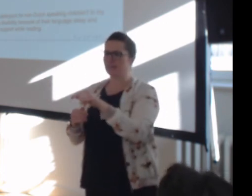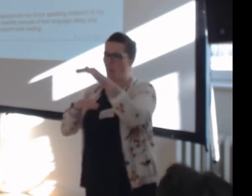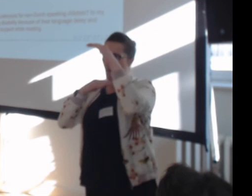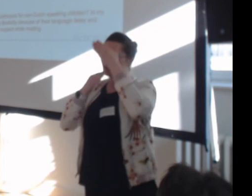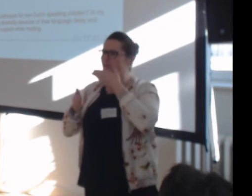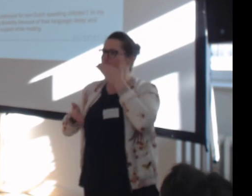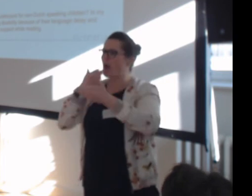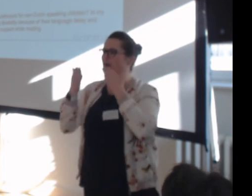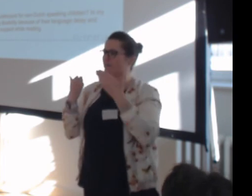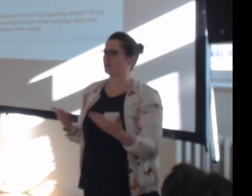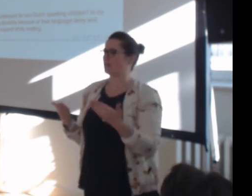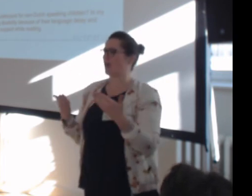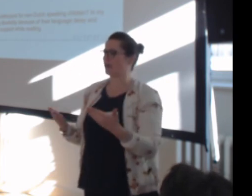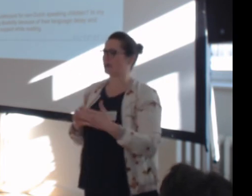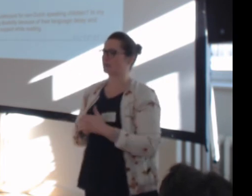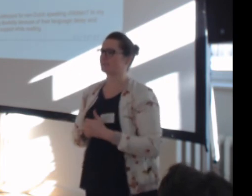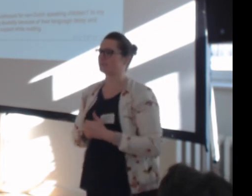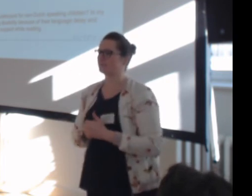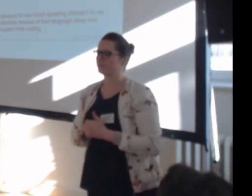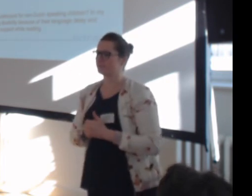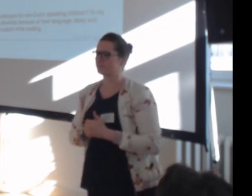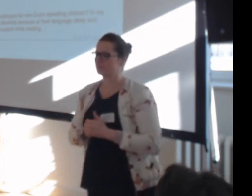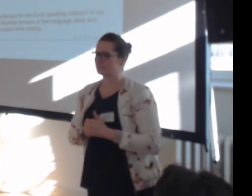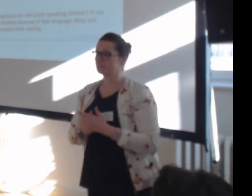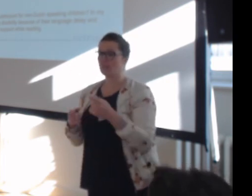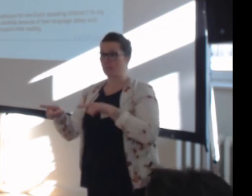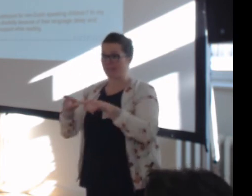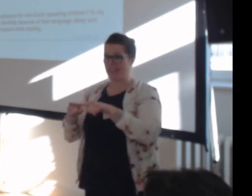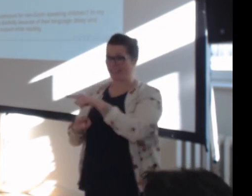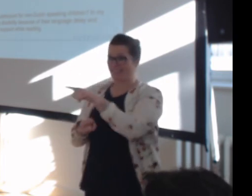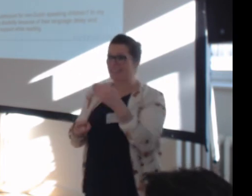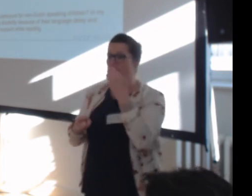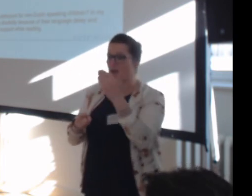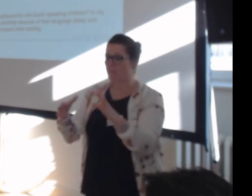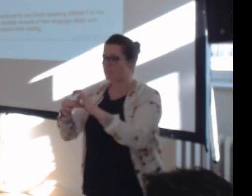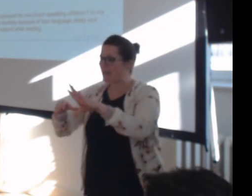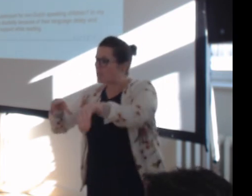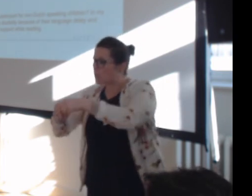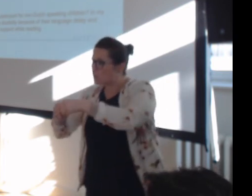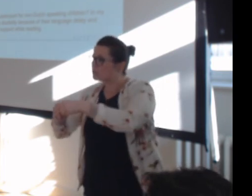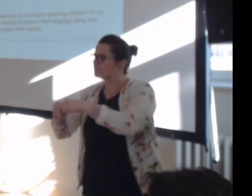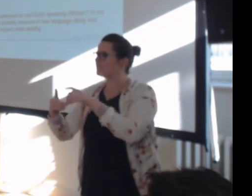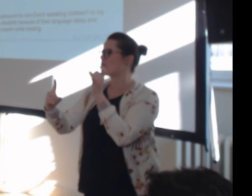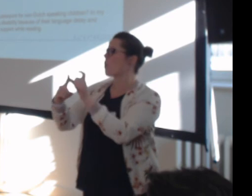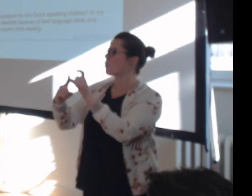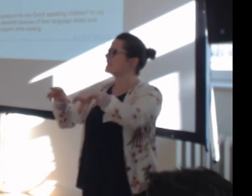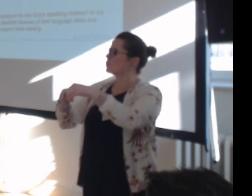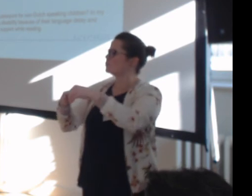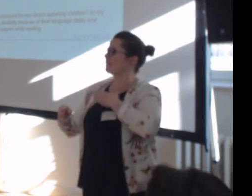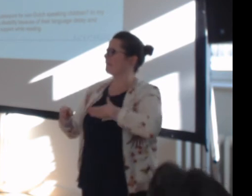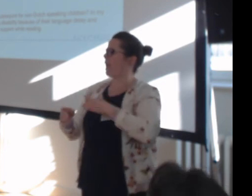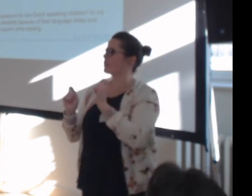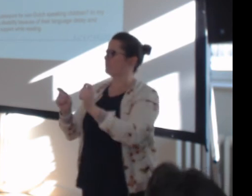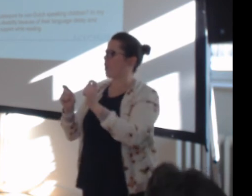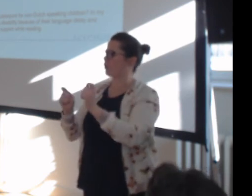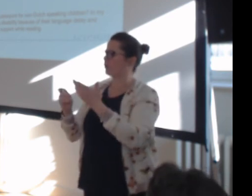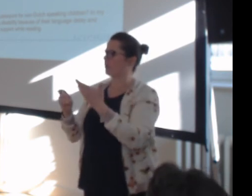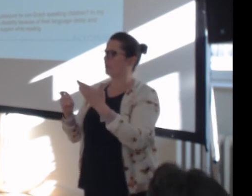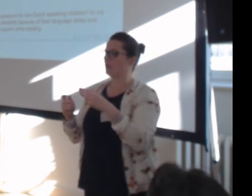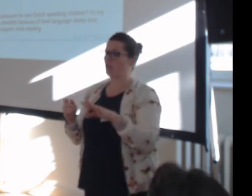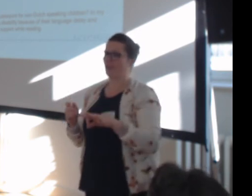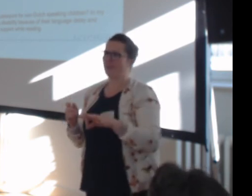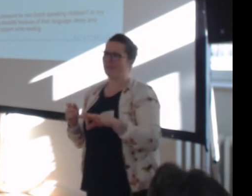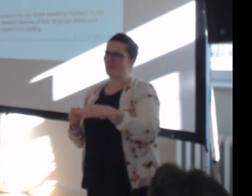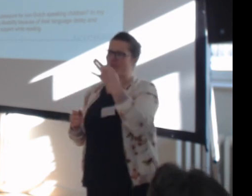questions today. All of those questions all about inclusion, a word we like to use, many maybe too often and